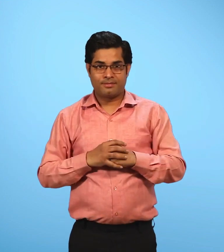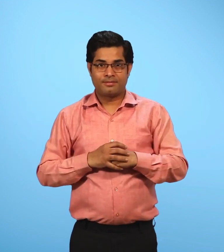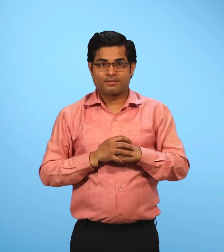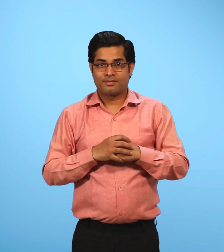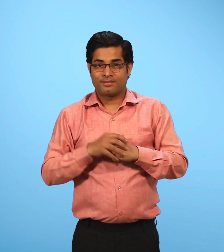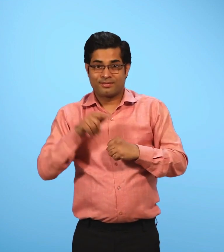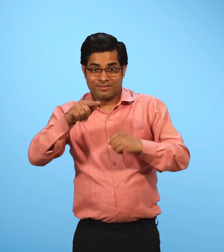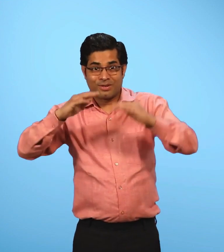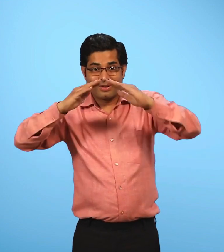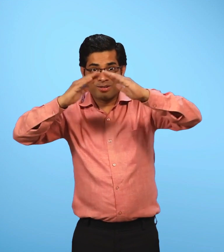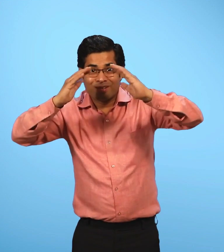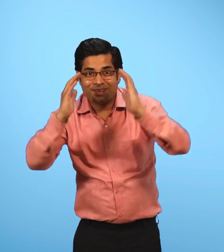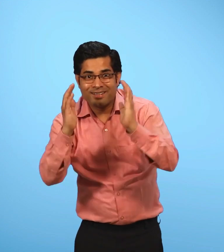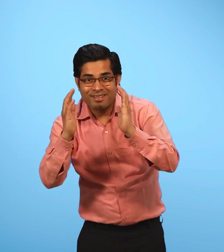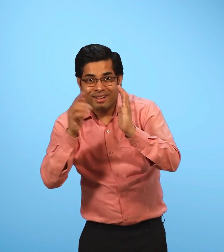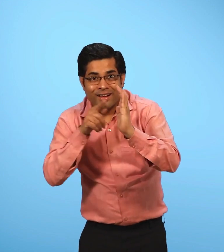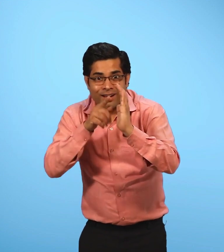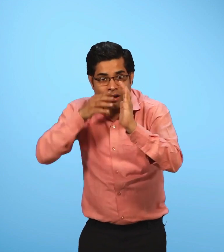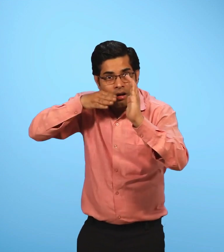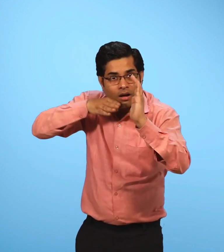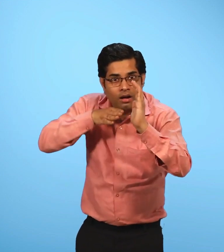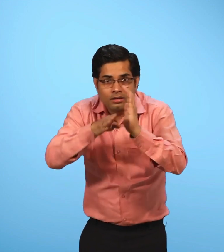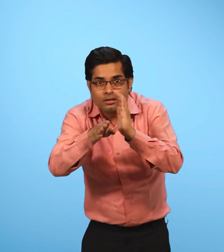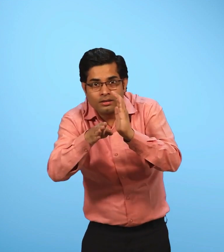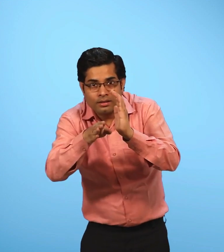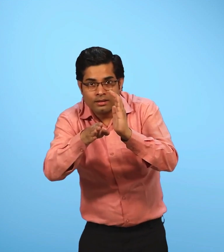mistaking every bush and tree to be a man.